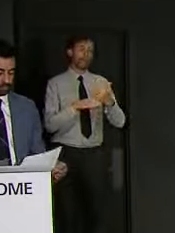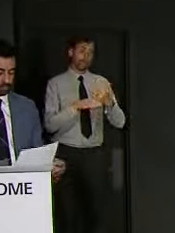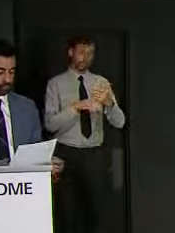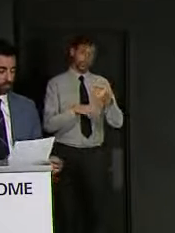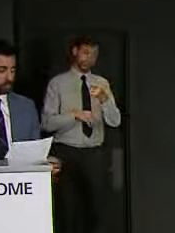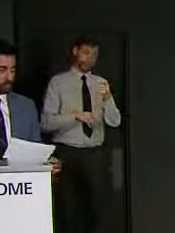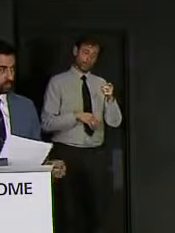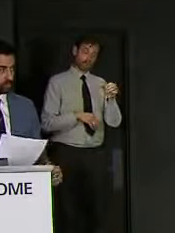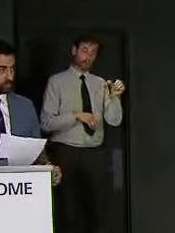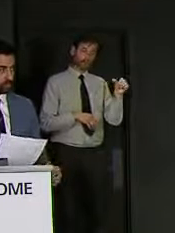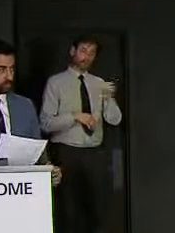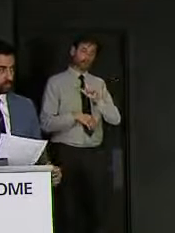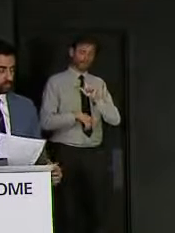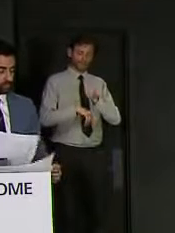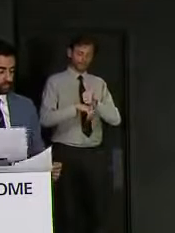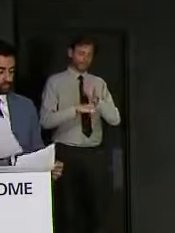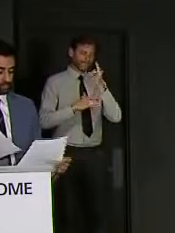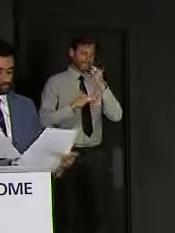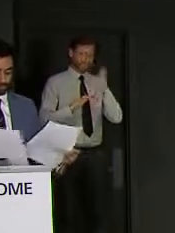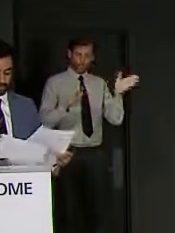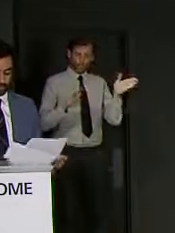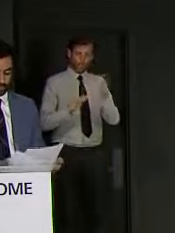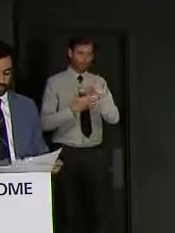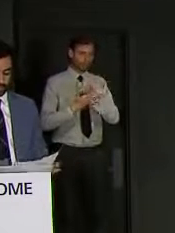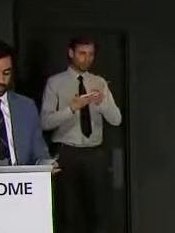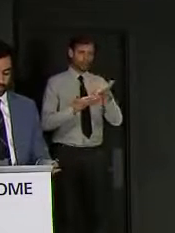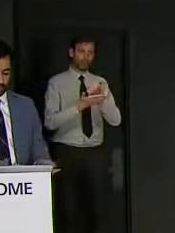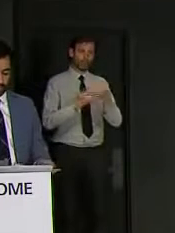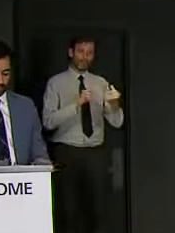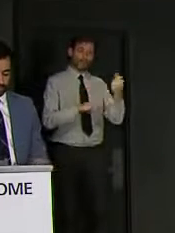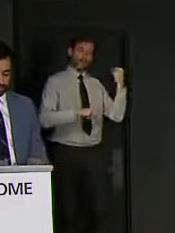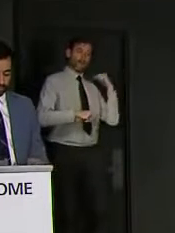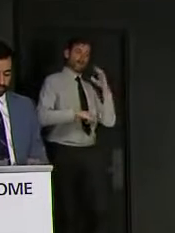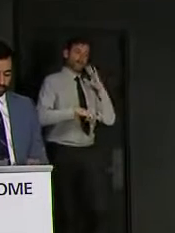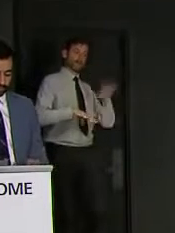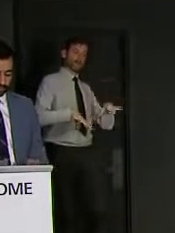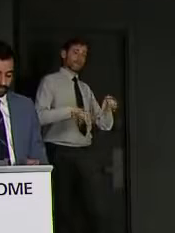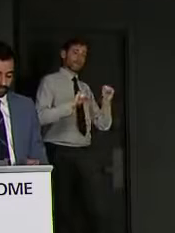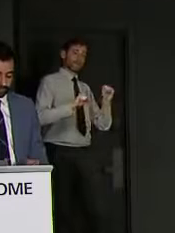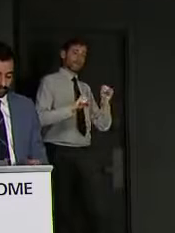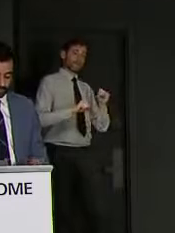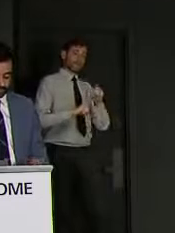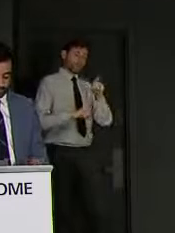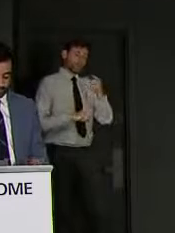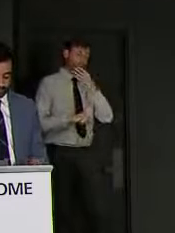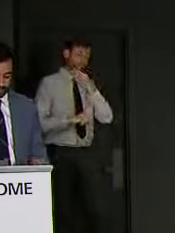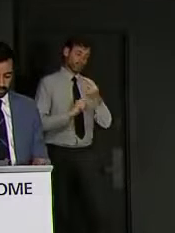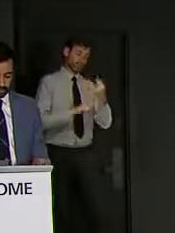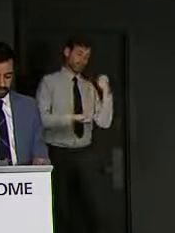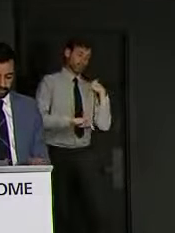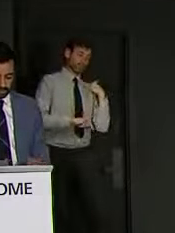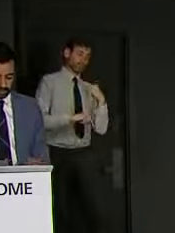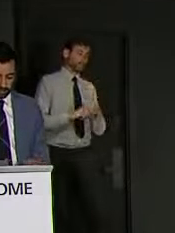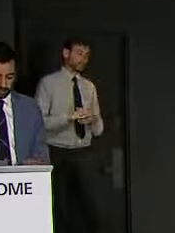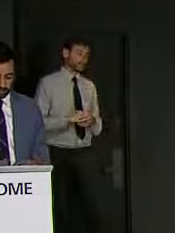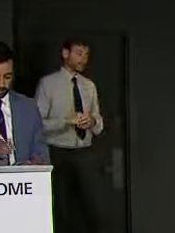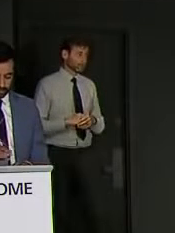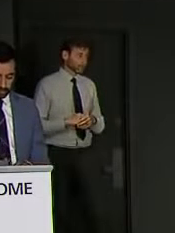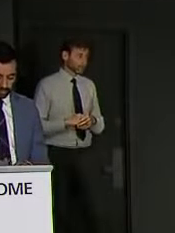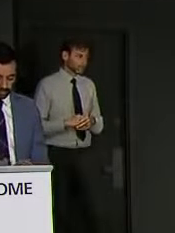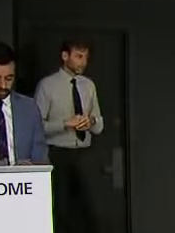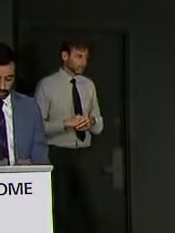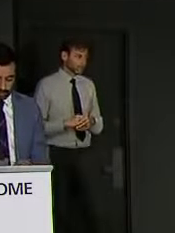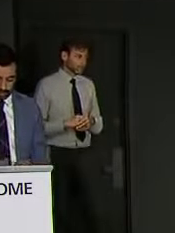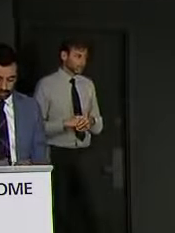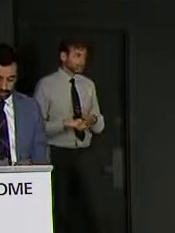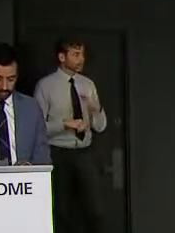pandemic? Can people have confidence going into hospitals for other reasons that they're not picking up the virus? And can I